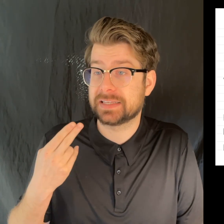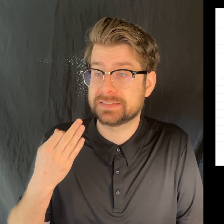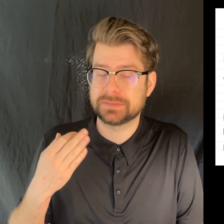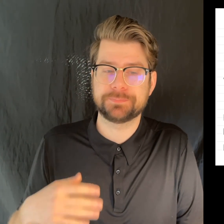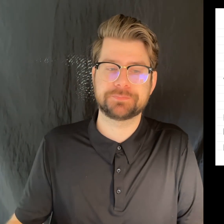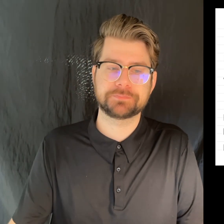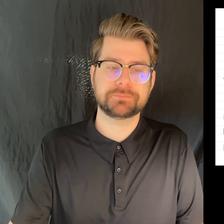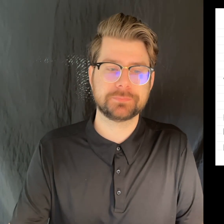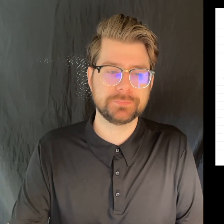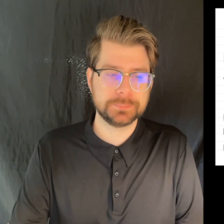linguistics.